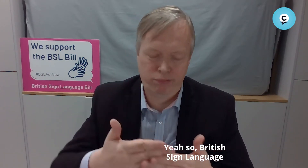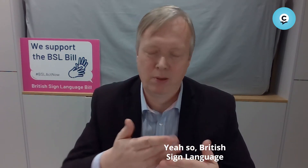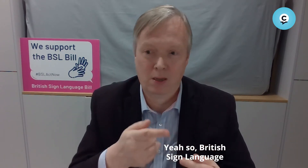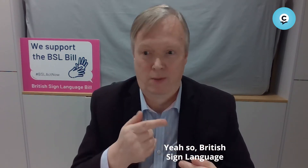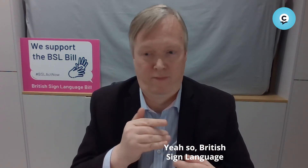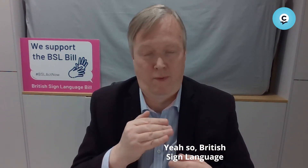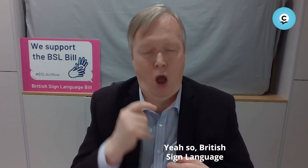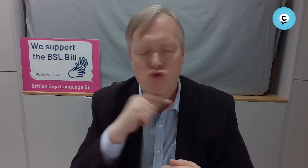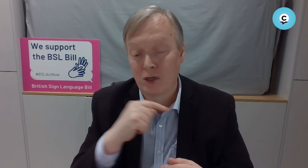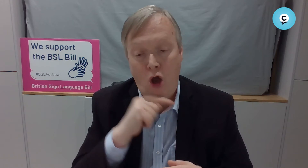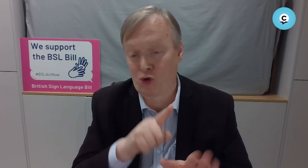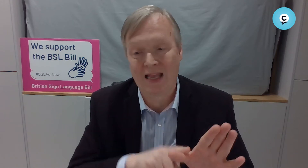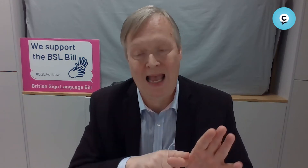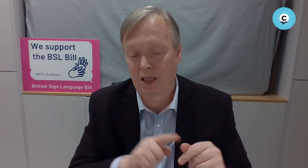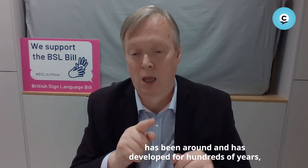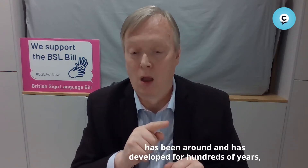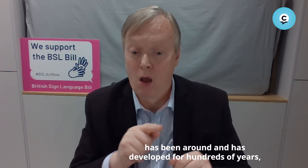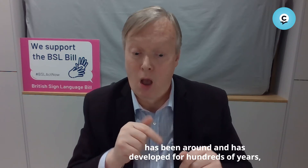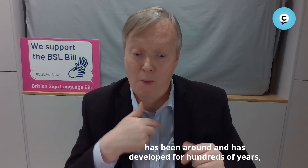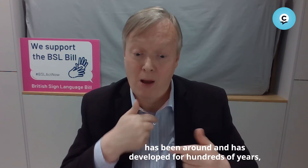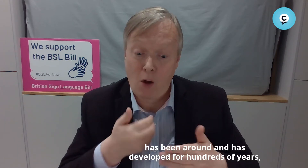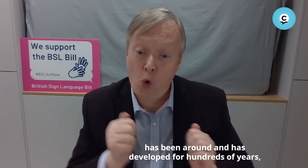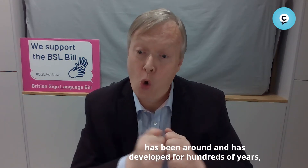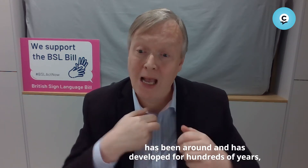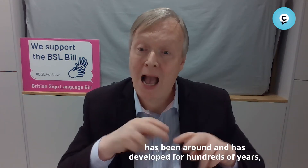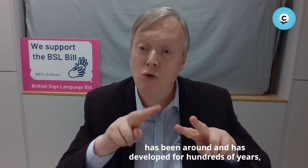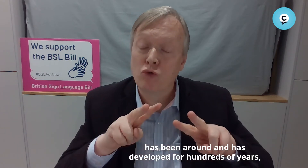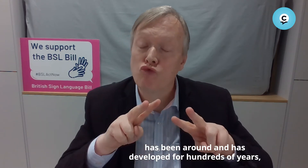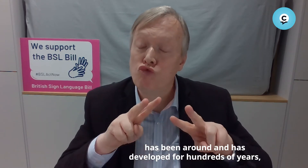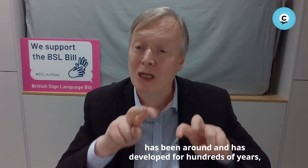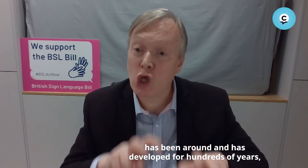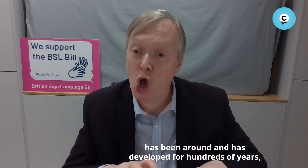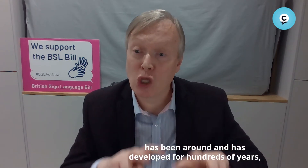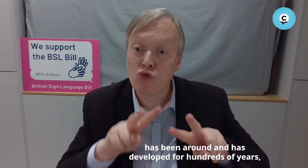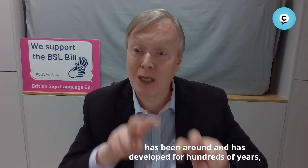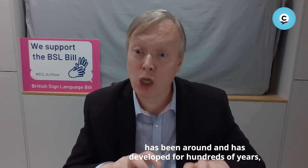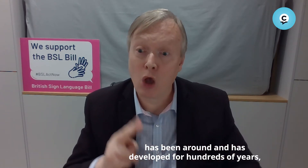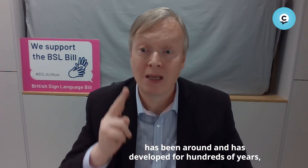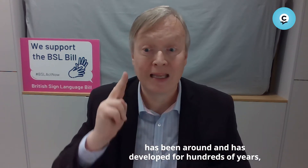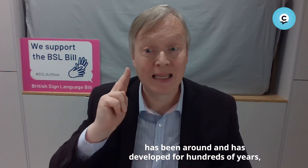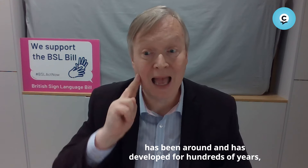British Sign Language has been around and has developed for hundreds of